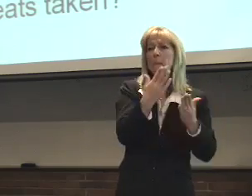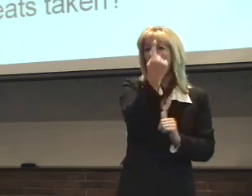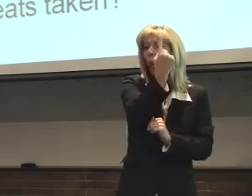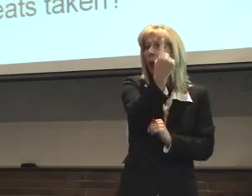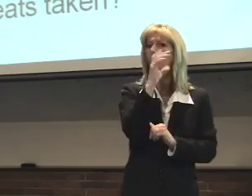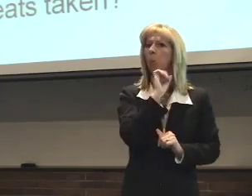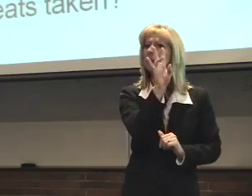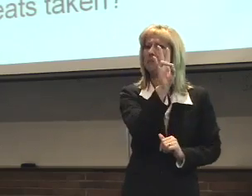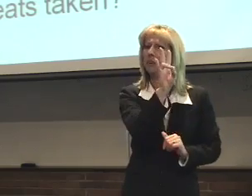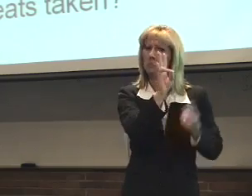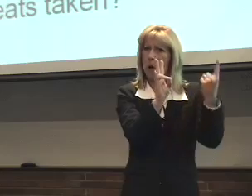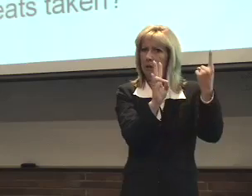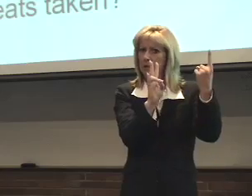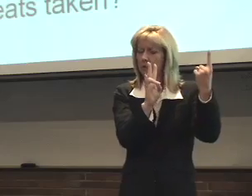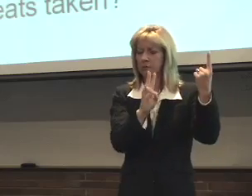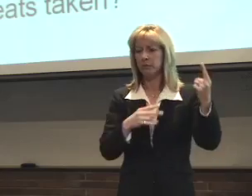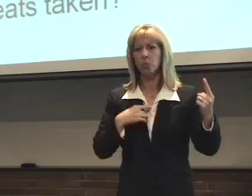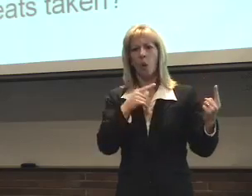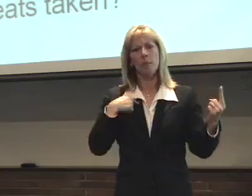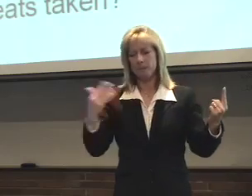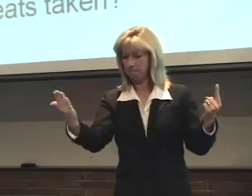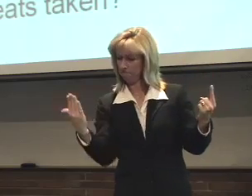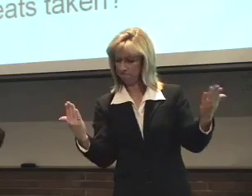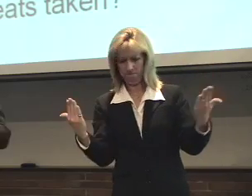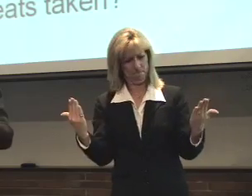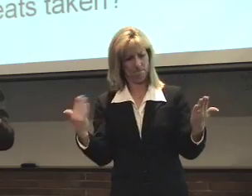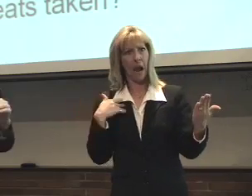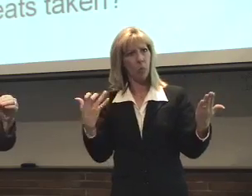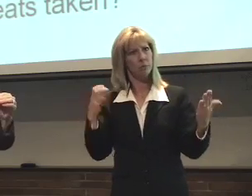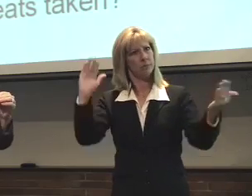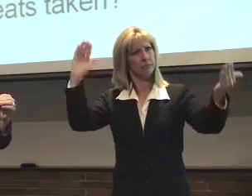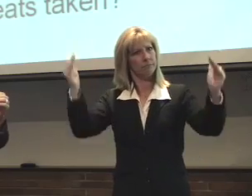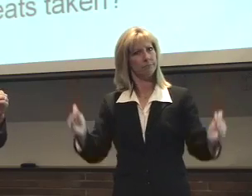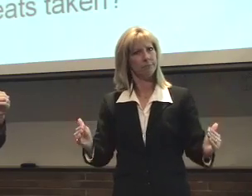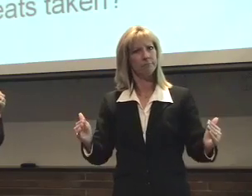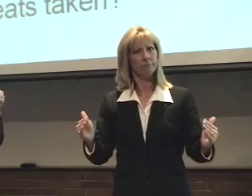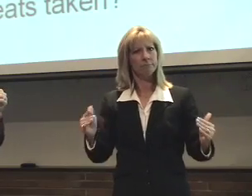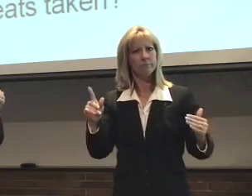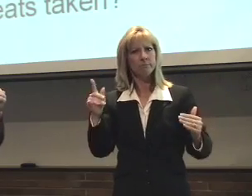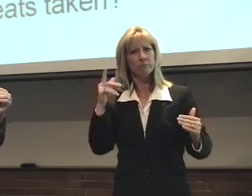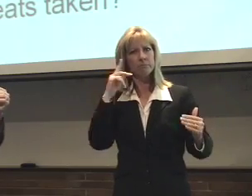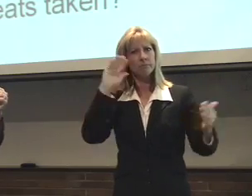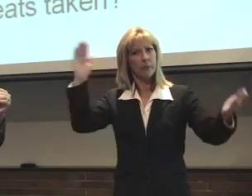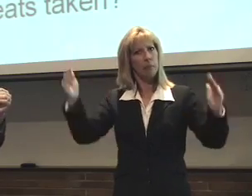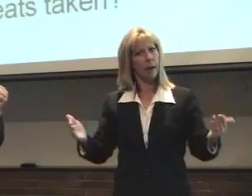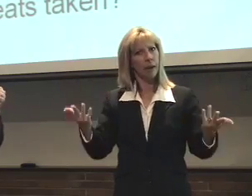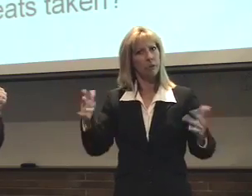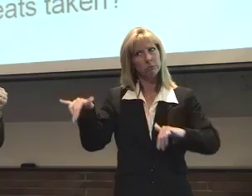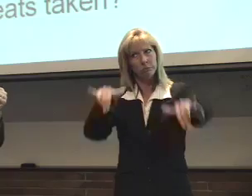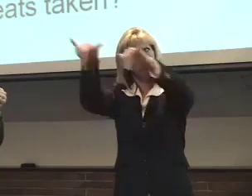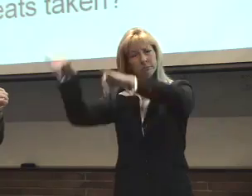I'm looking, I have all their scores, and I'm going to change it to the norms. So I'm looking through the booklet that they send